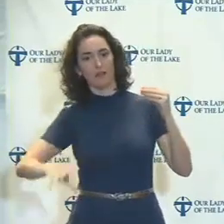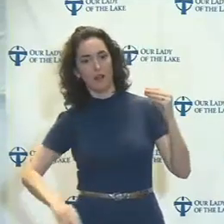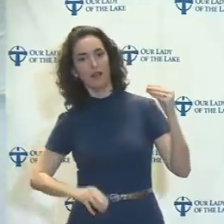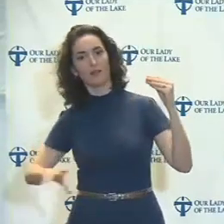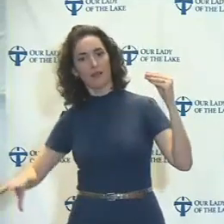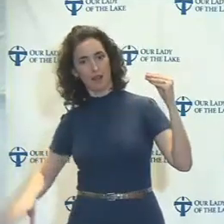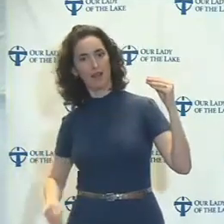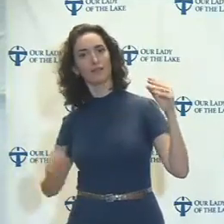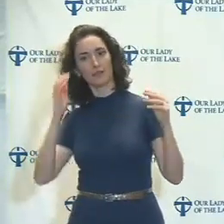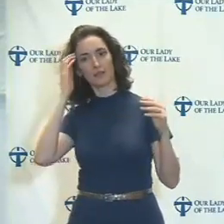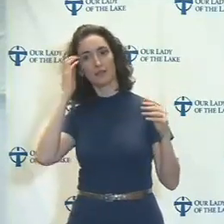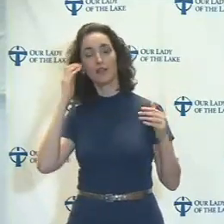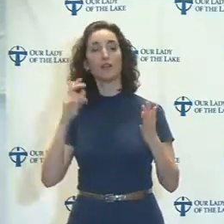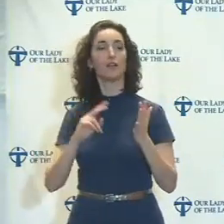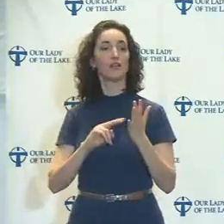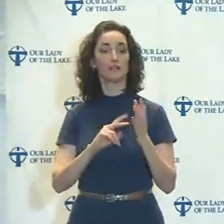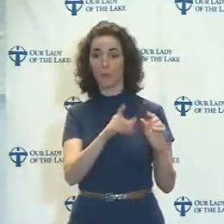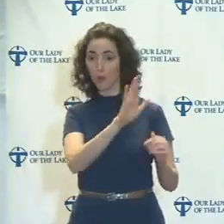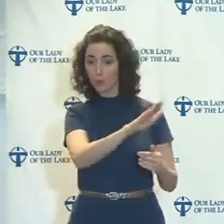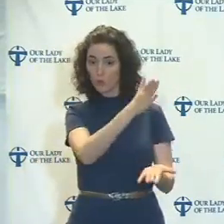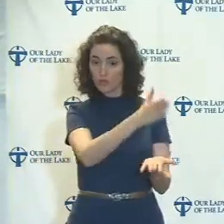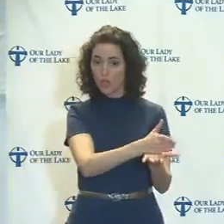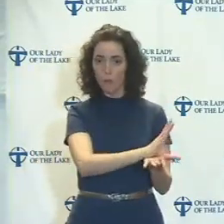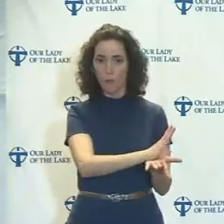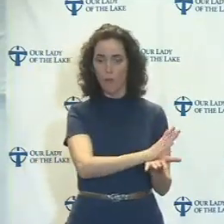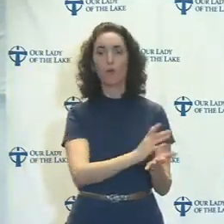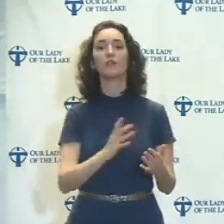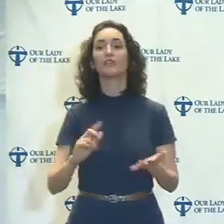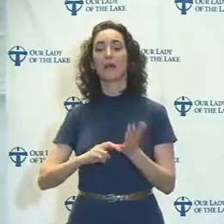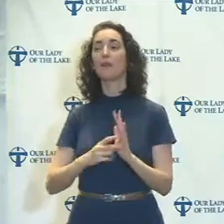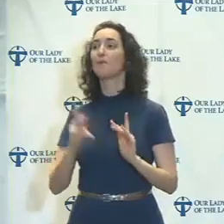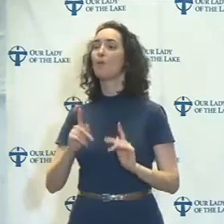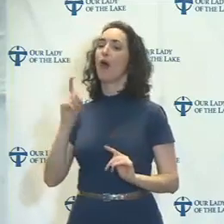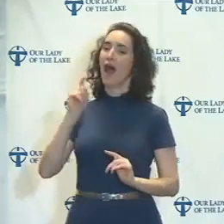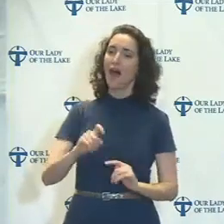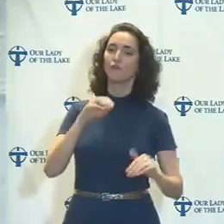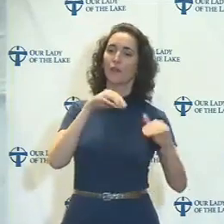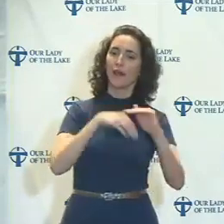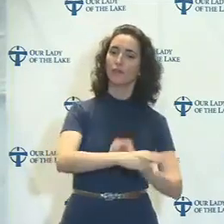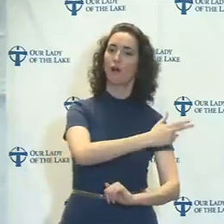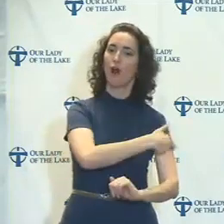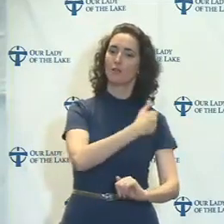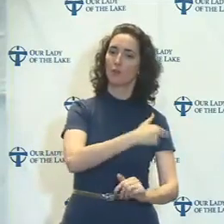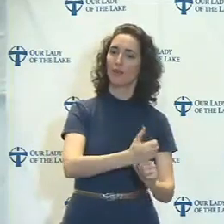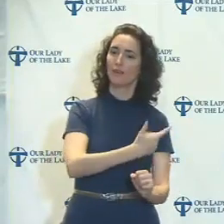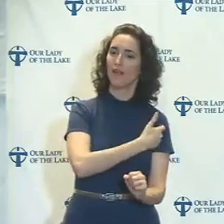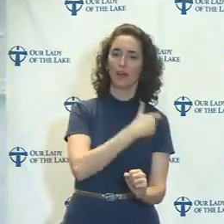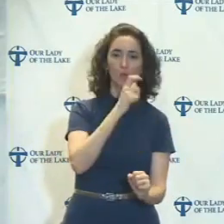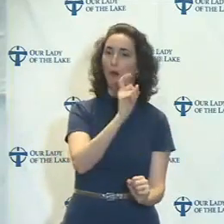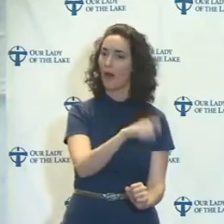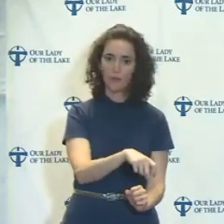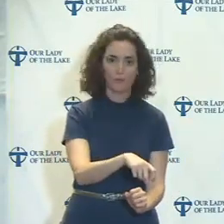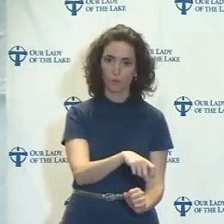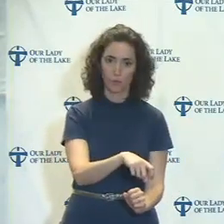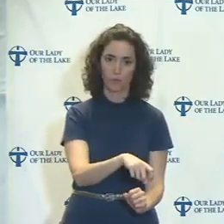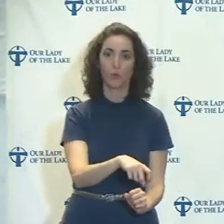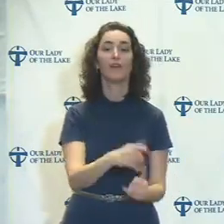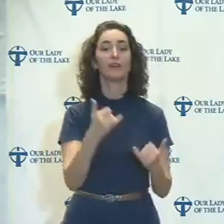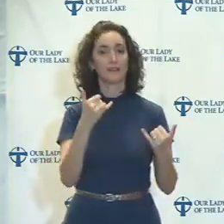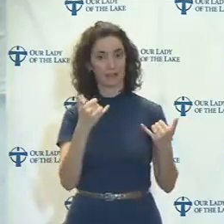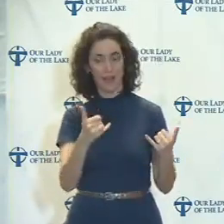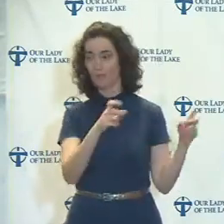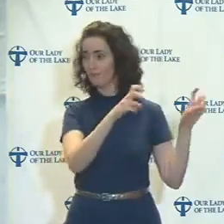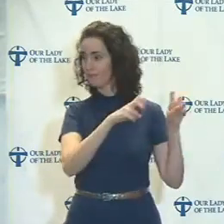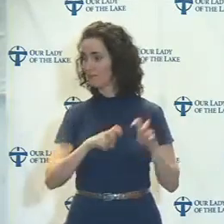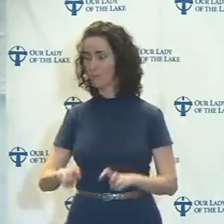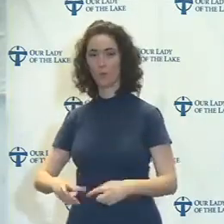that people don't actually have to go to the hospital campus in order to get those doses administered going forward. They're going to do